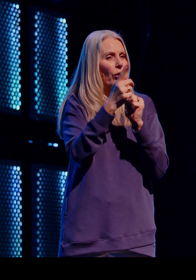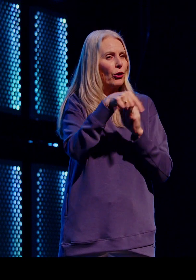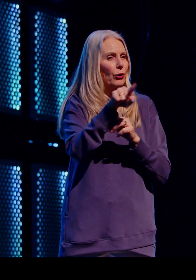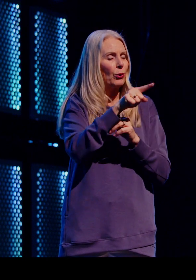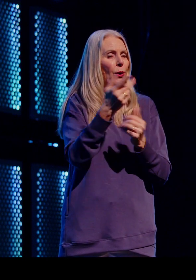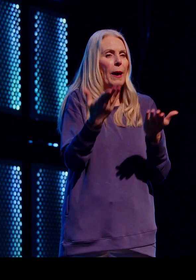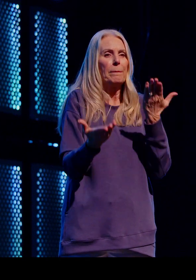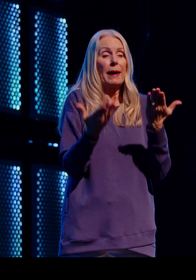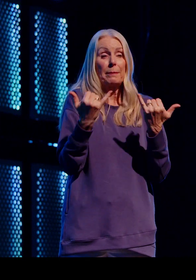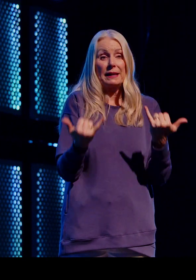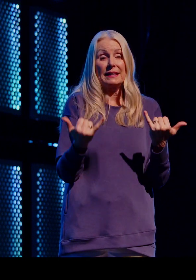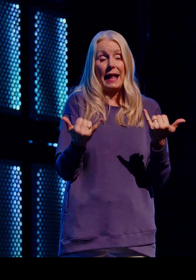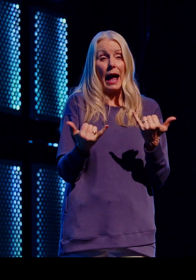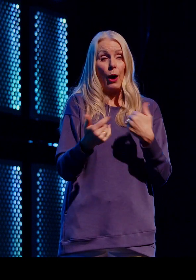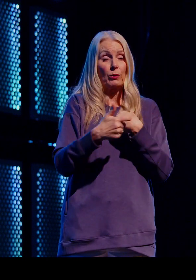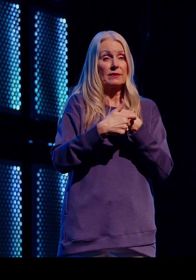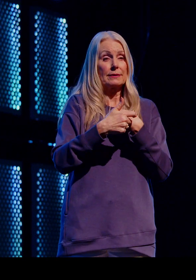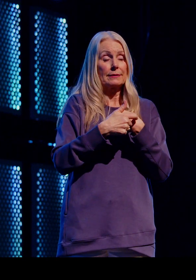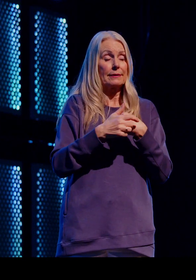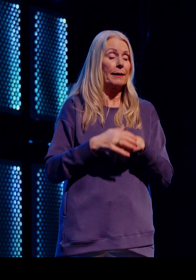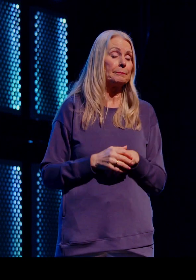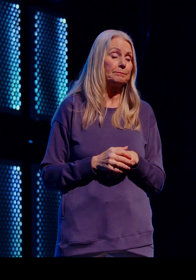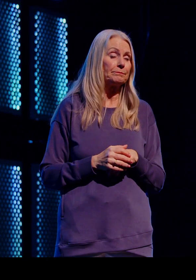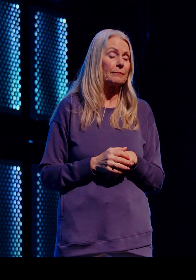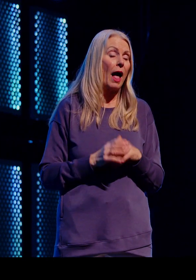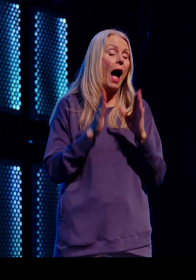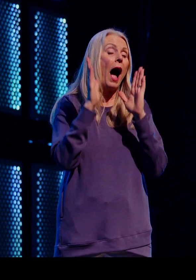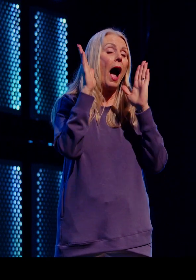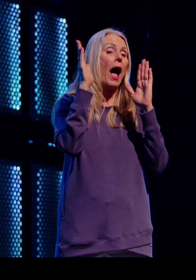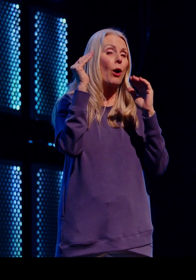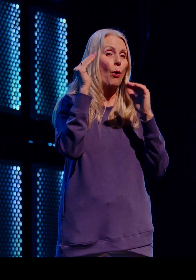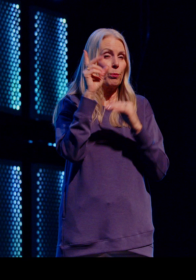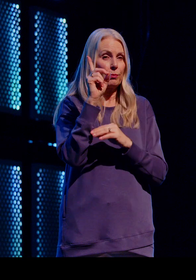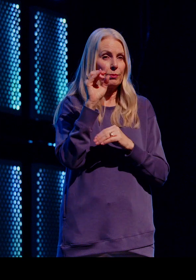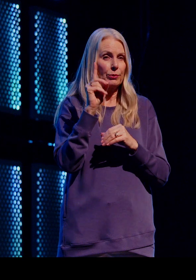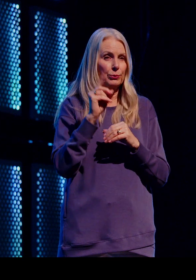Maybe this is the moment. I hope you take it.